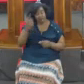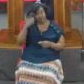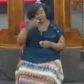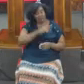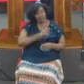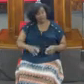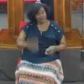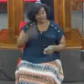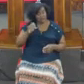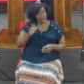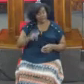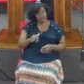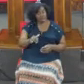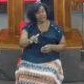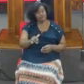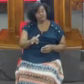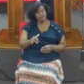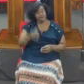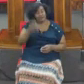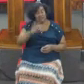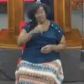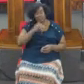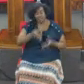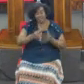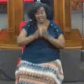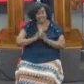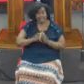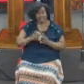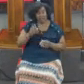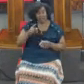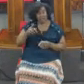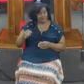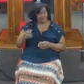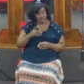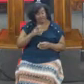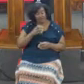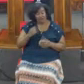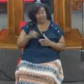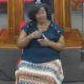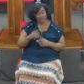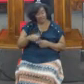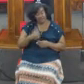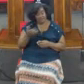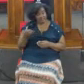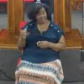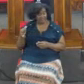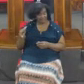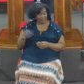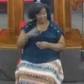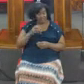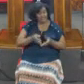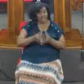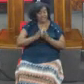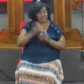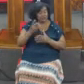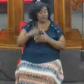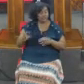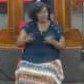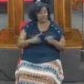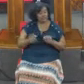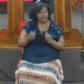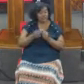is going to last. Right. Of course, not going to ask you if you was a PLP, FNM, PLA, or any other. He's going to ask you, what did you do?